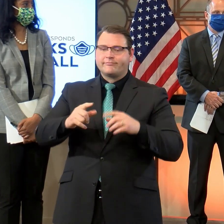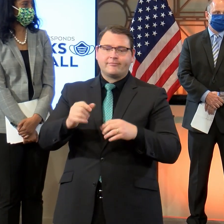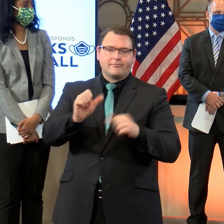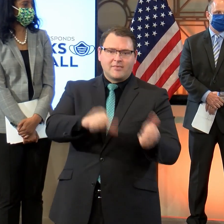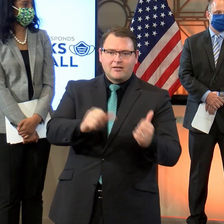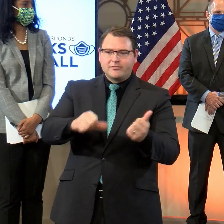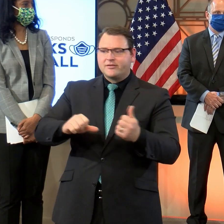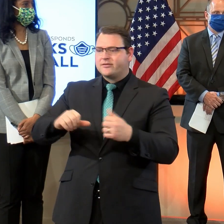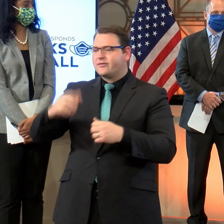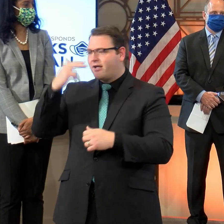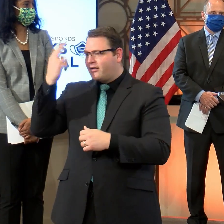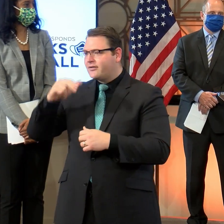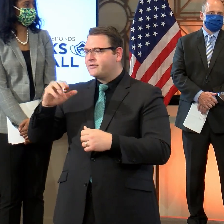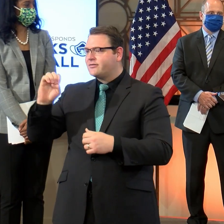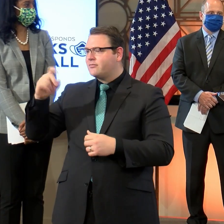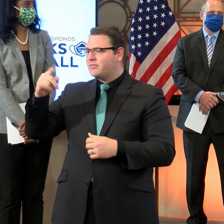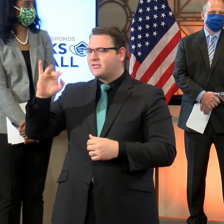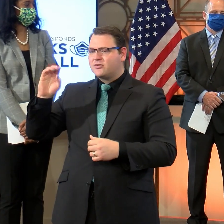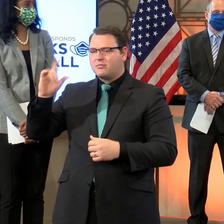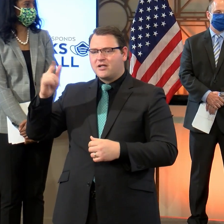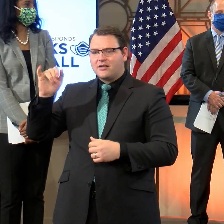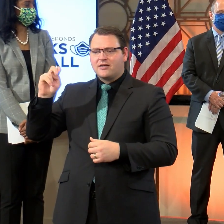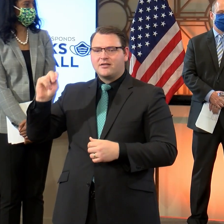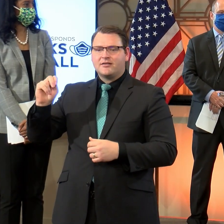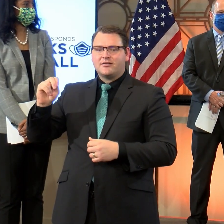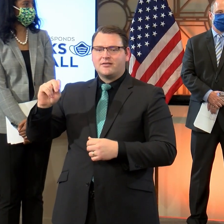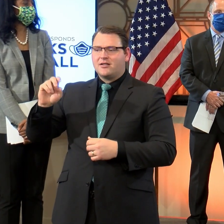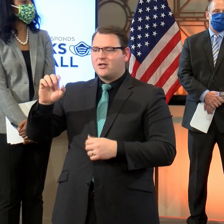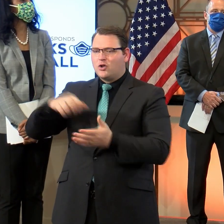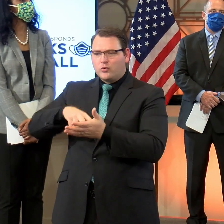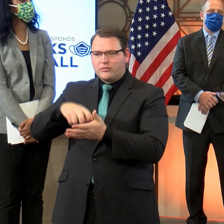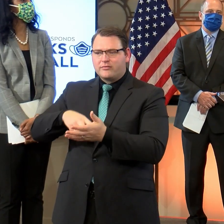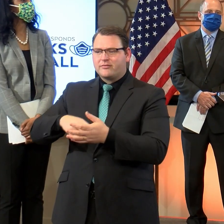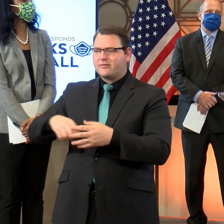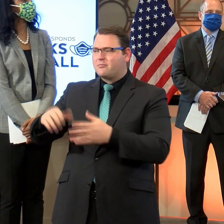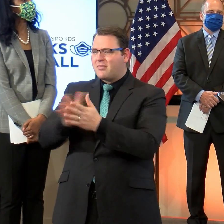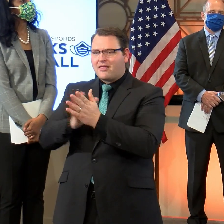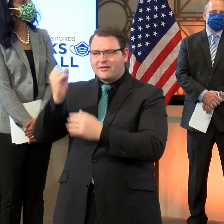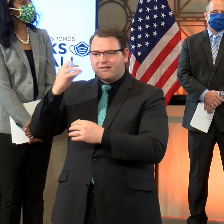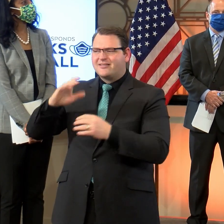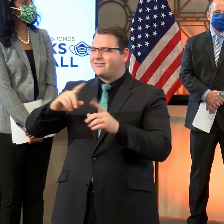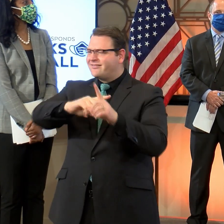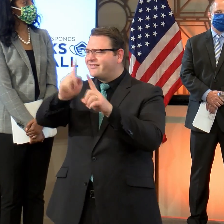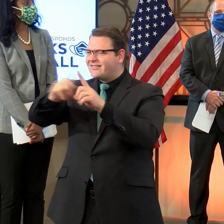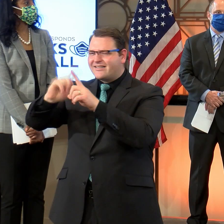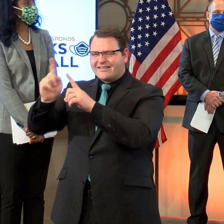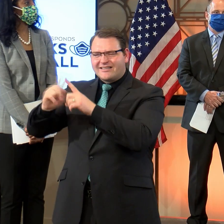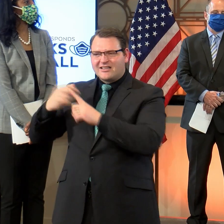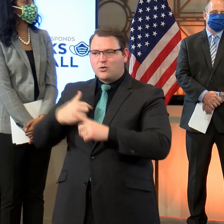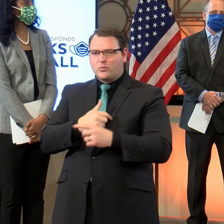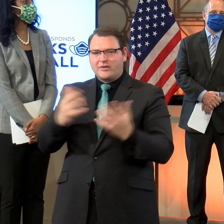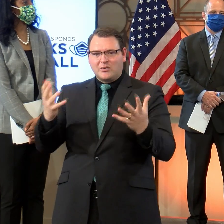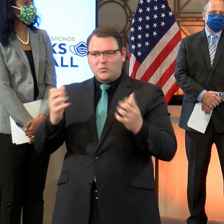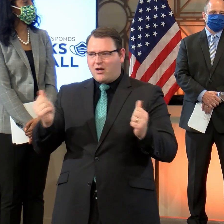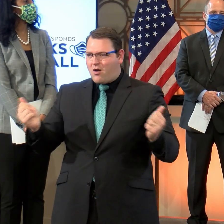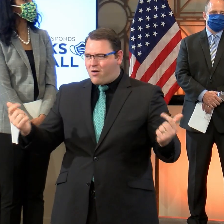Catholics and Episcopalians and Lutherans and Methodists. And our goal is to get 1,000 churches to make 1 million masks to